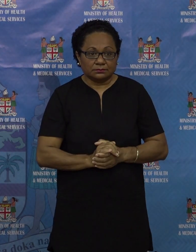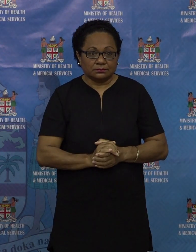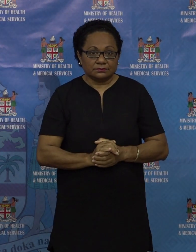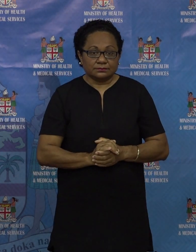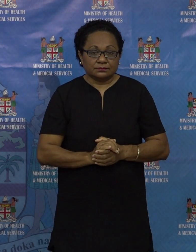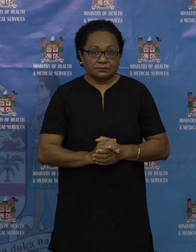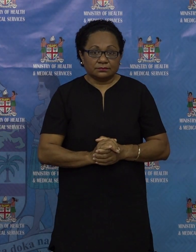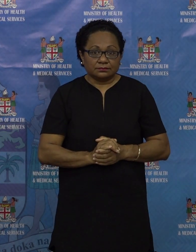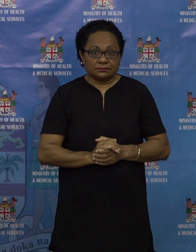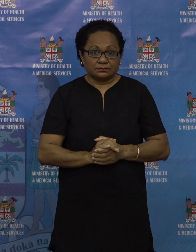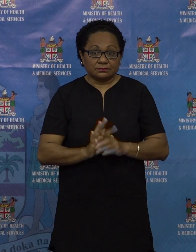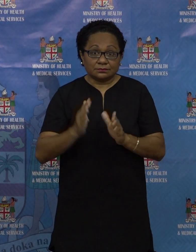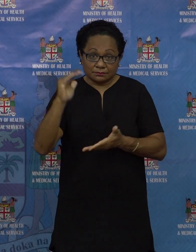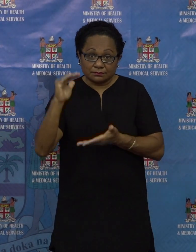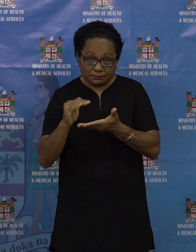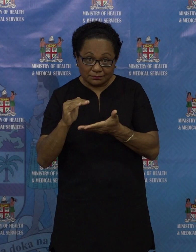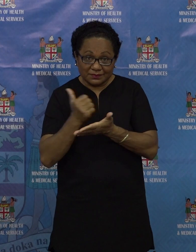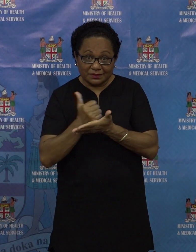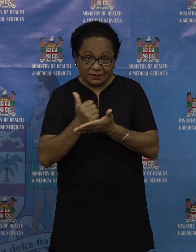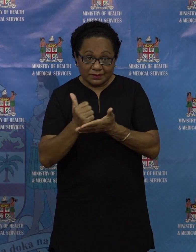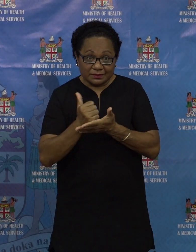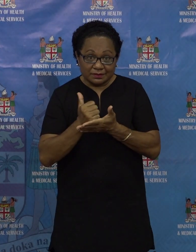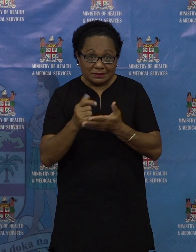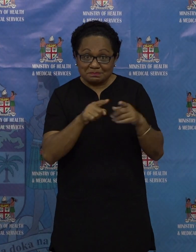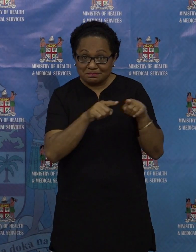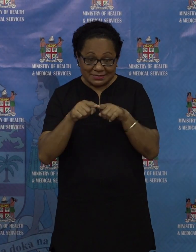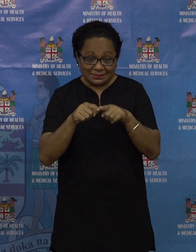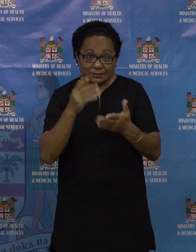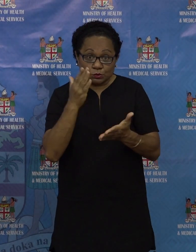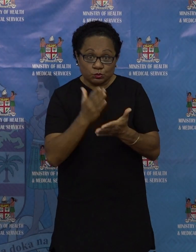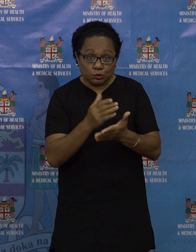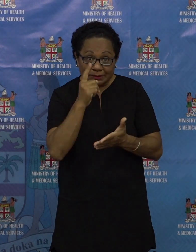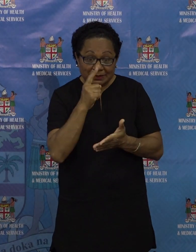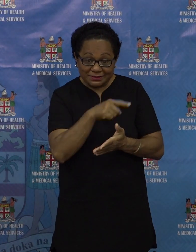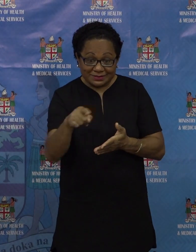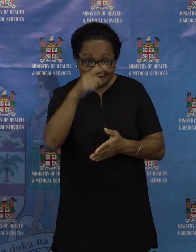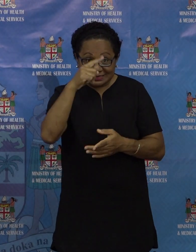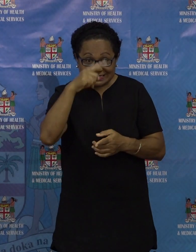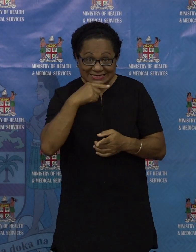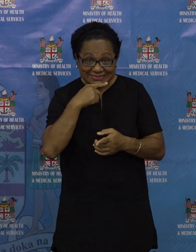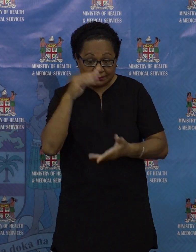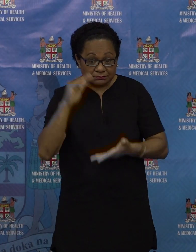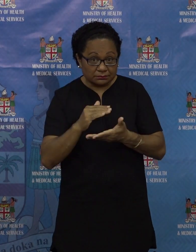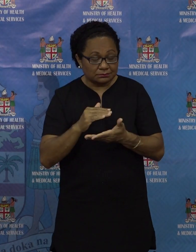This should not be misinterpreted as a true reduction of COVID-19 cases in these two